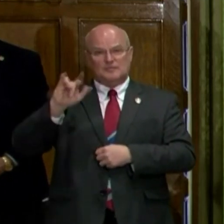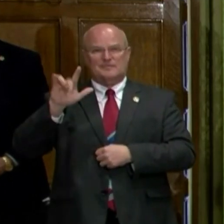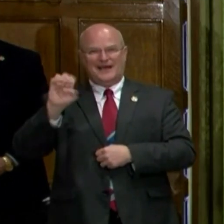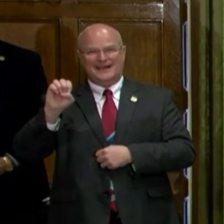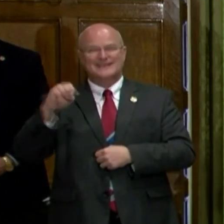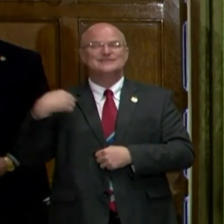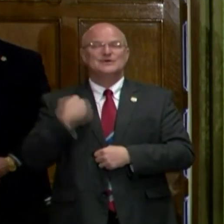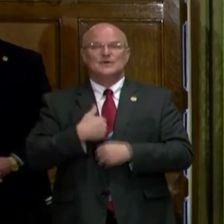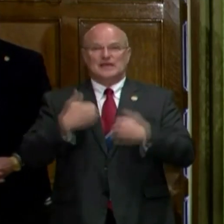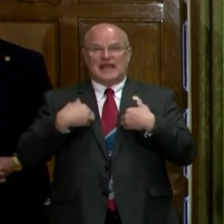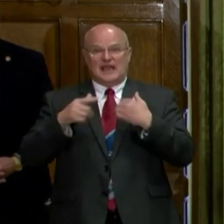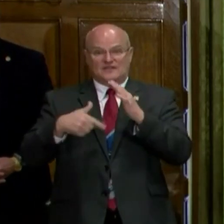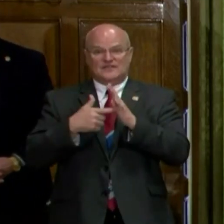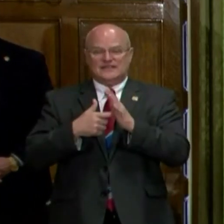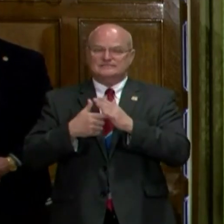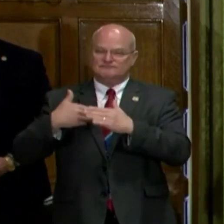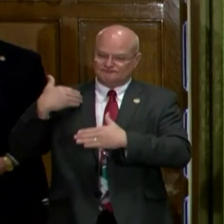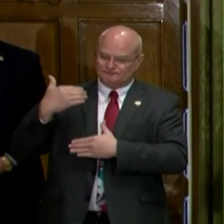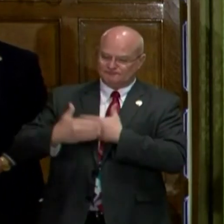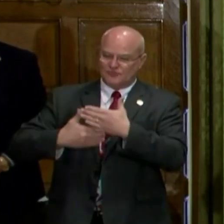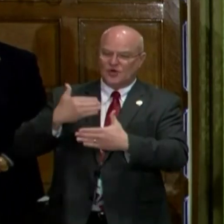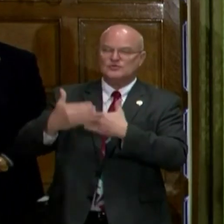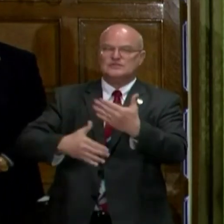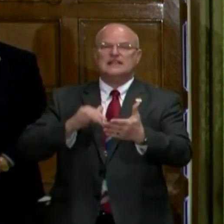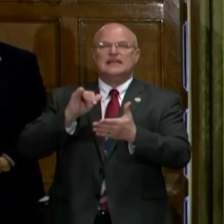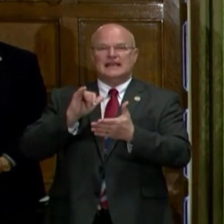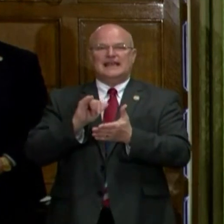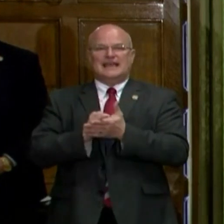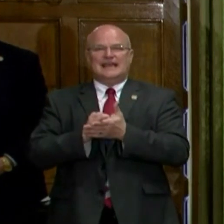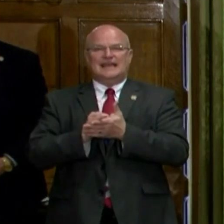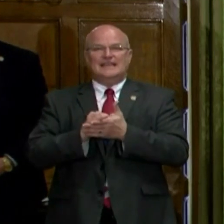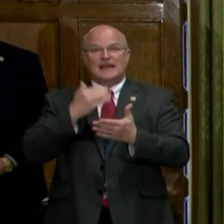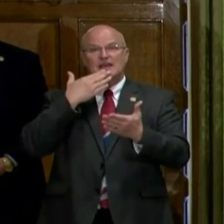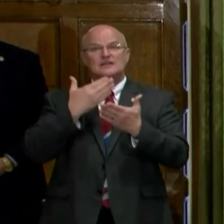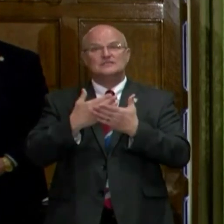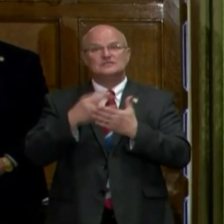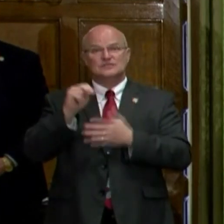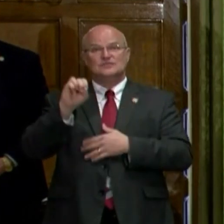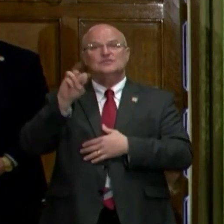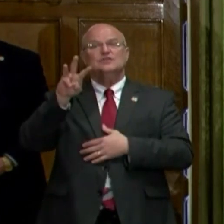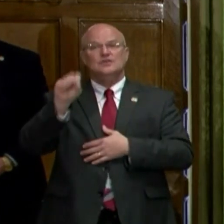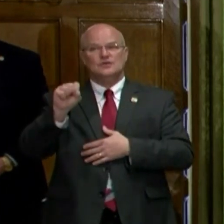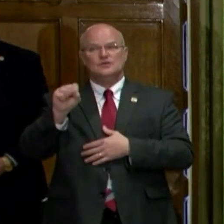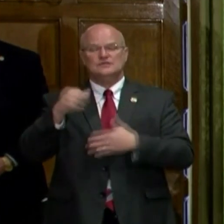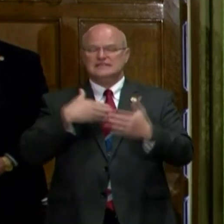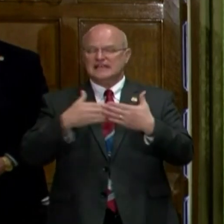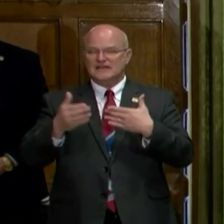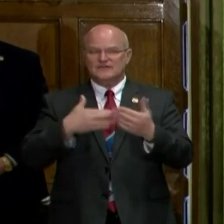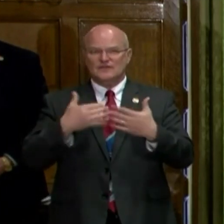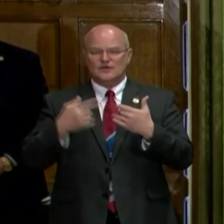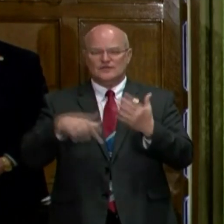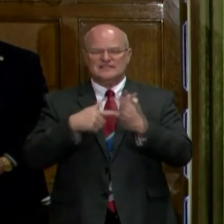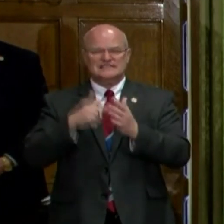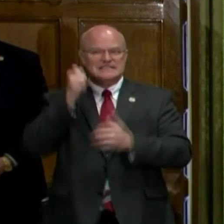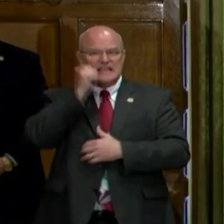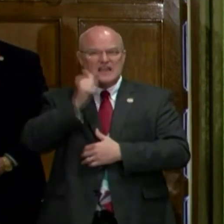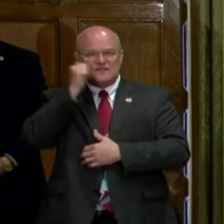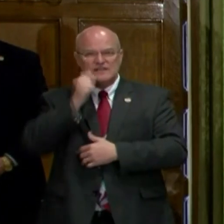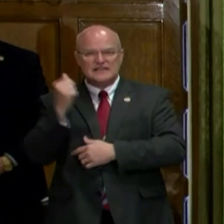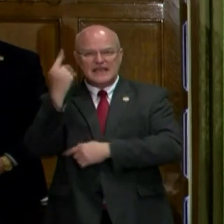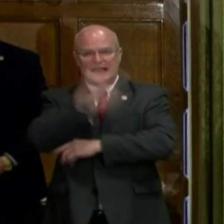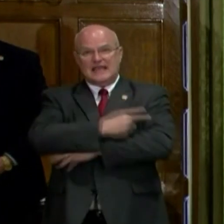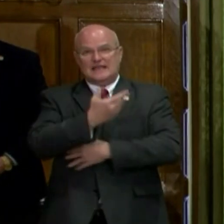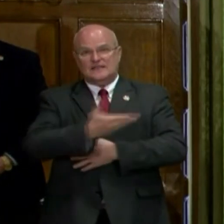do have this in motion, and that should be good news, even though this is a day-by-day thing with